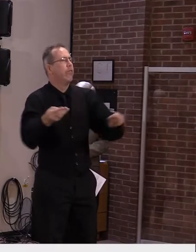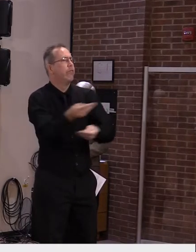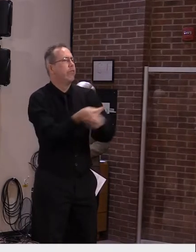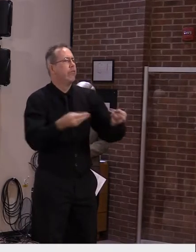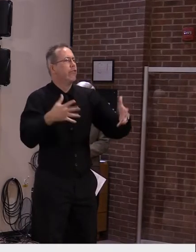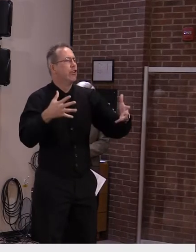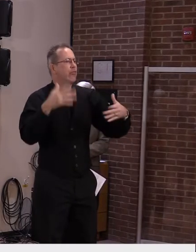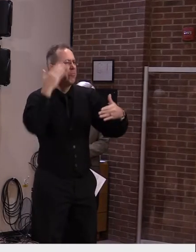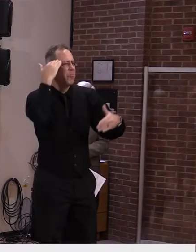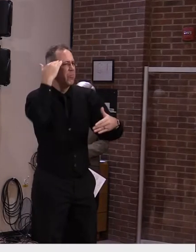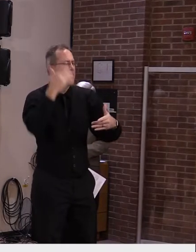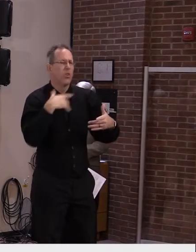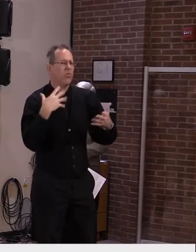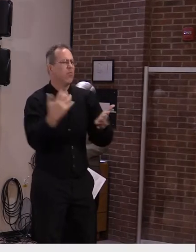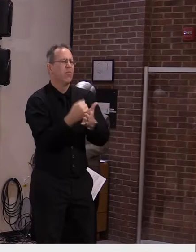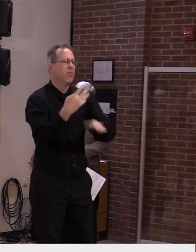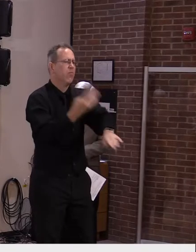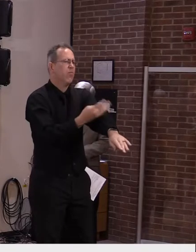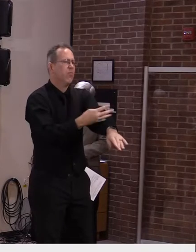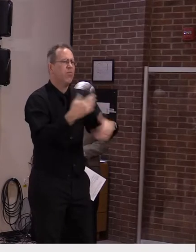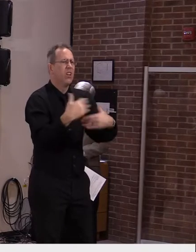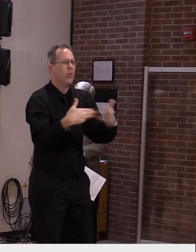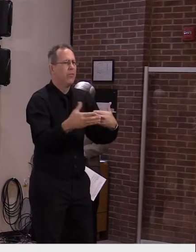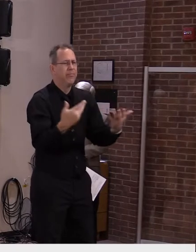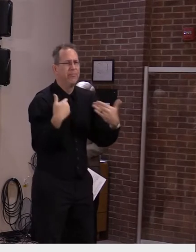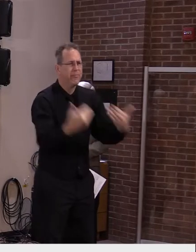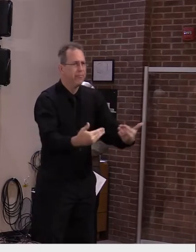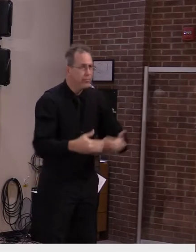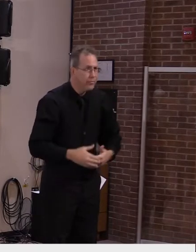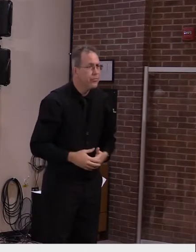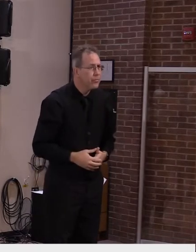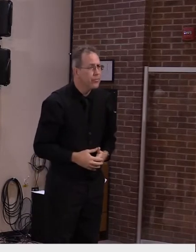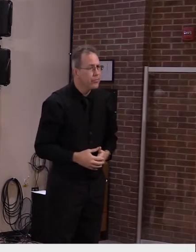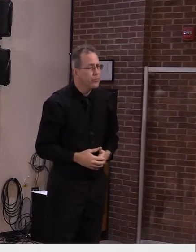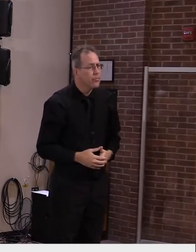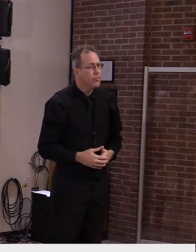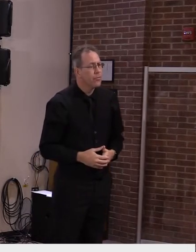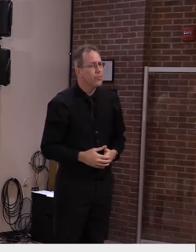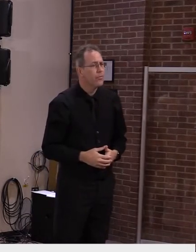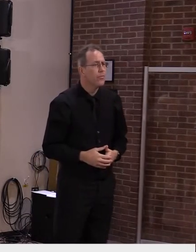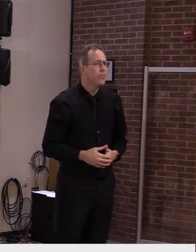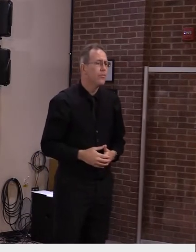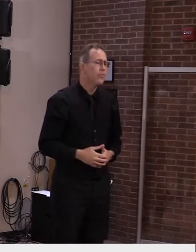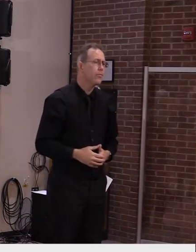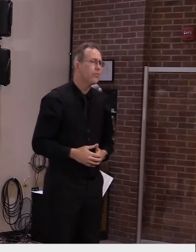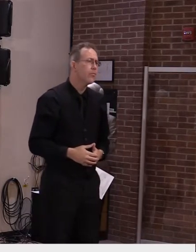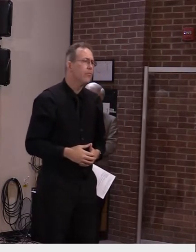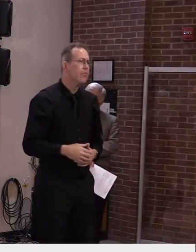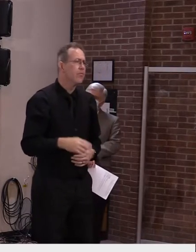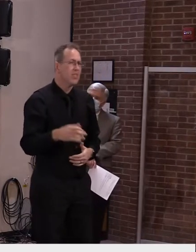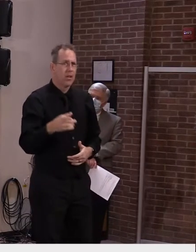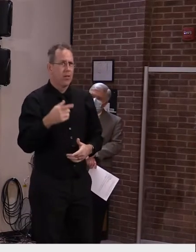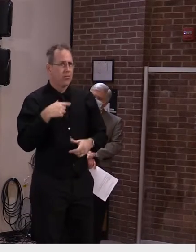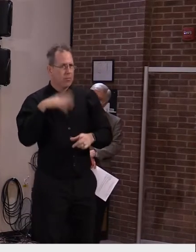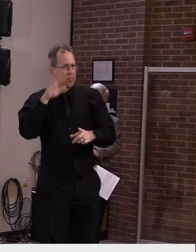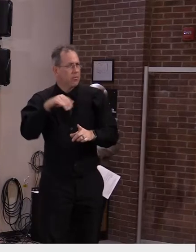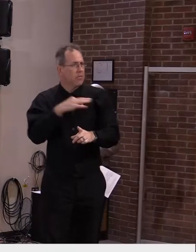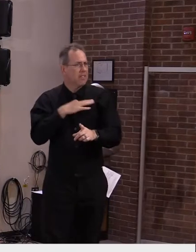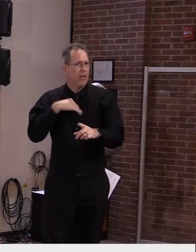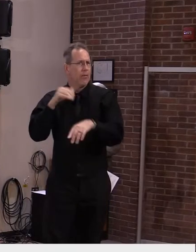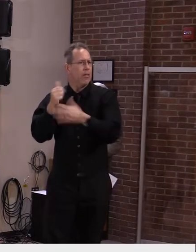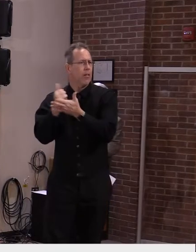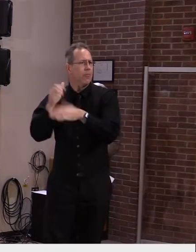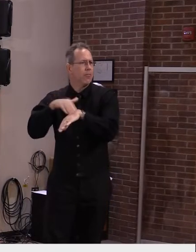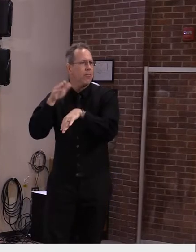lot of staffing support provided to the facility when they needed it most earlier on in the pandemic, because you can imagine